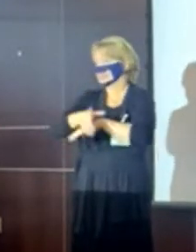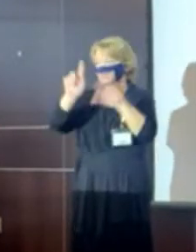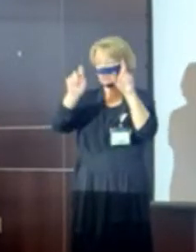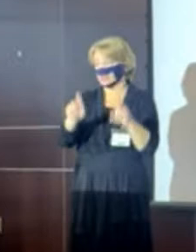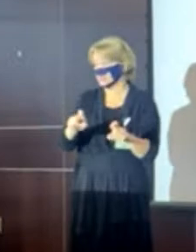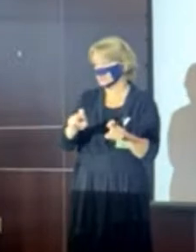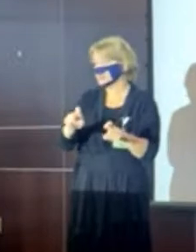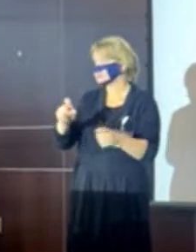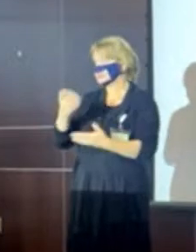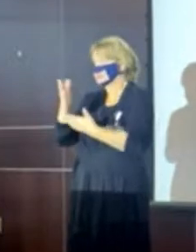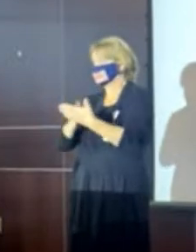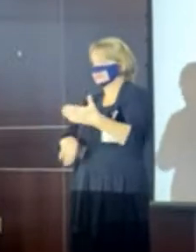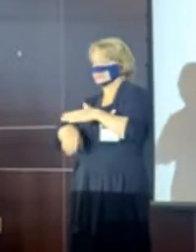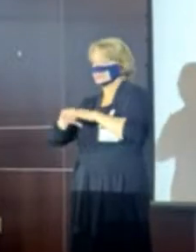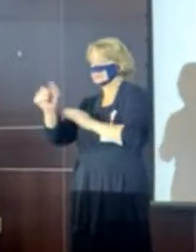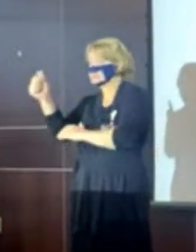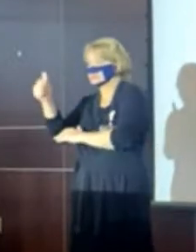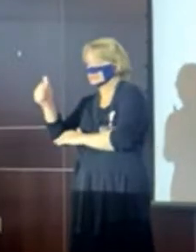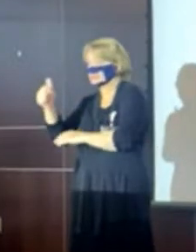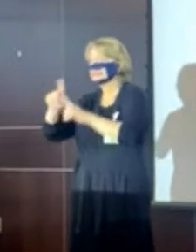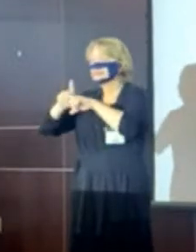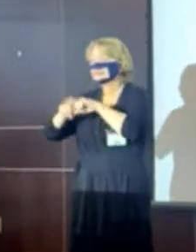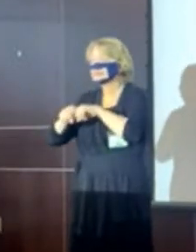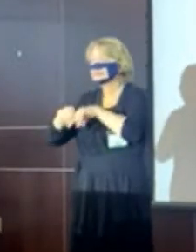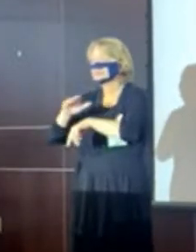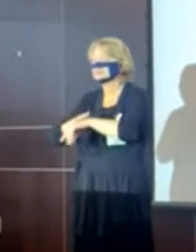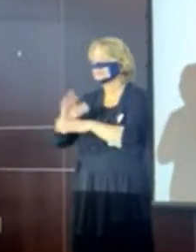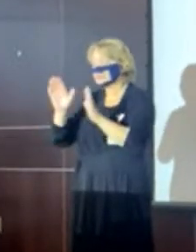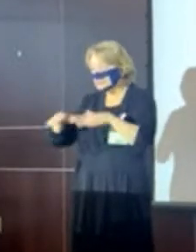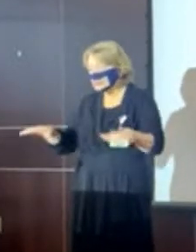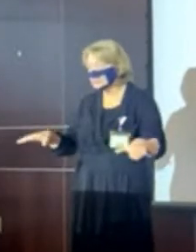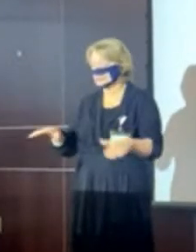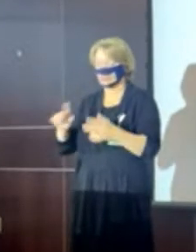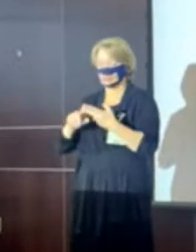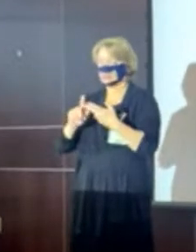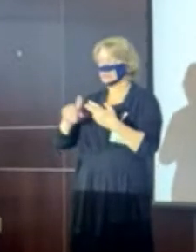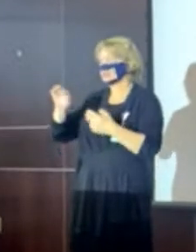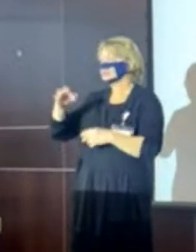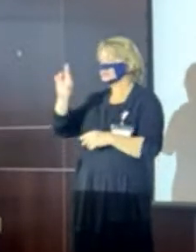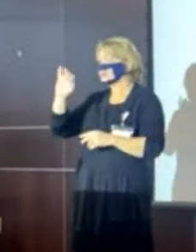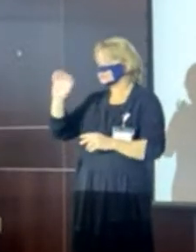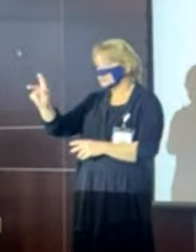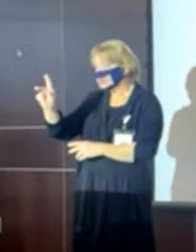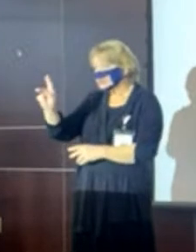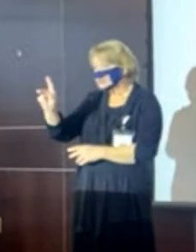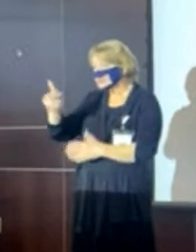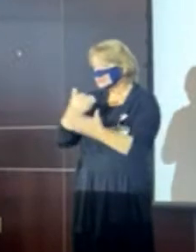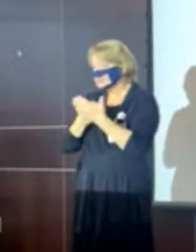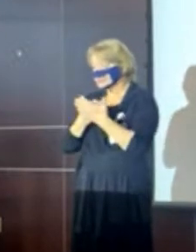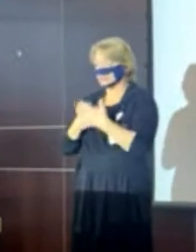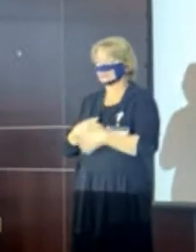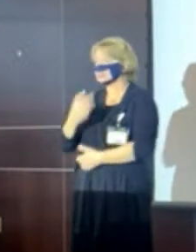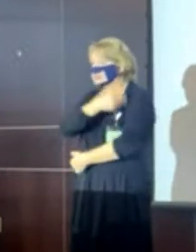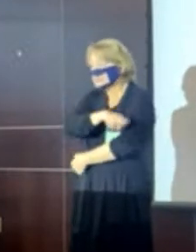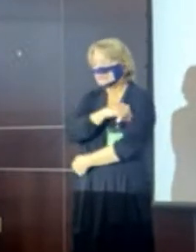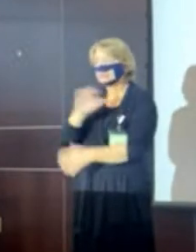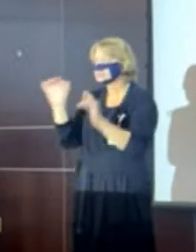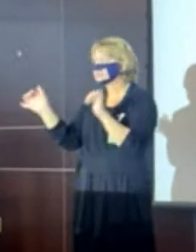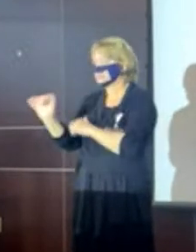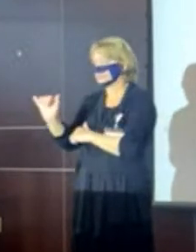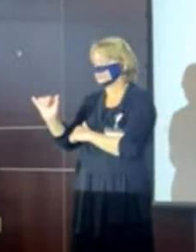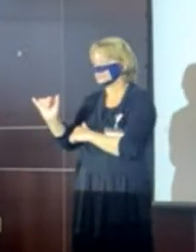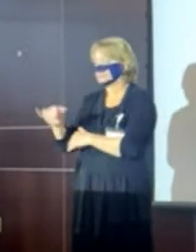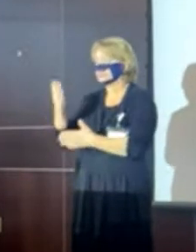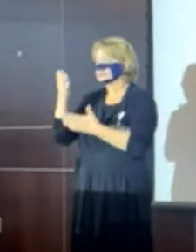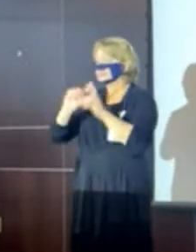up to 10. And so it really just depends on the child, their risk factors, and the various things. Hospitalizations have been the same way. Some have been able,